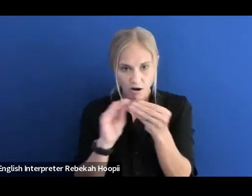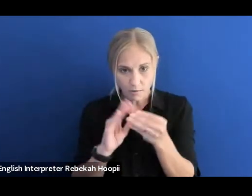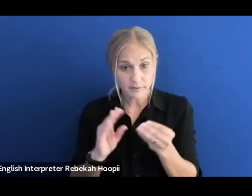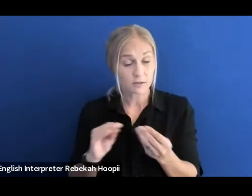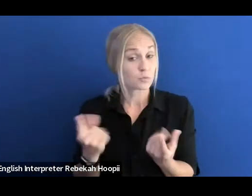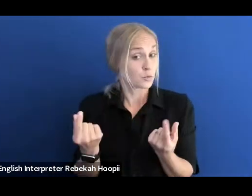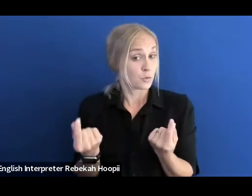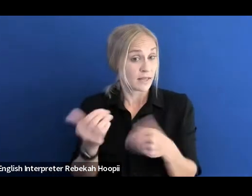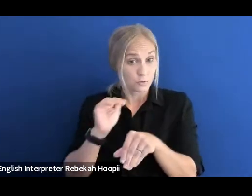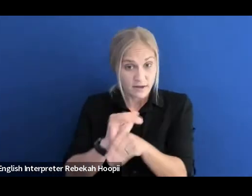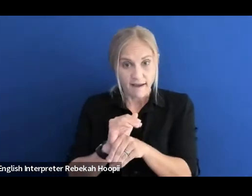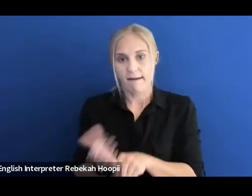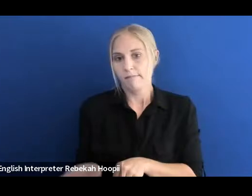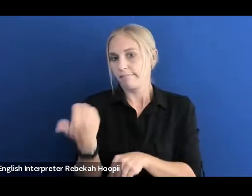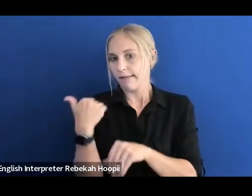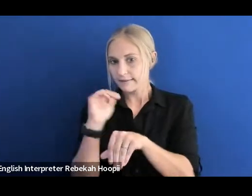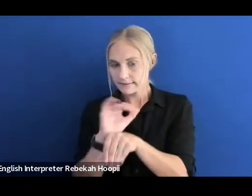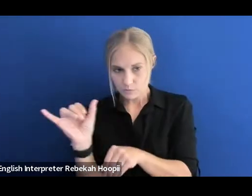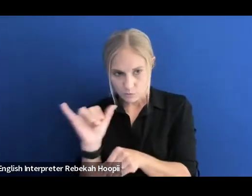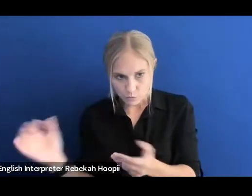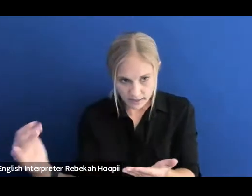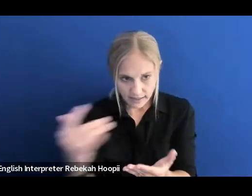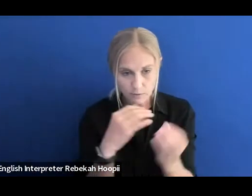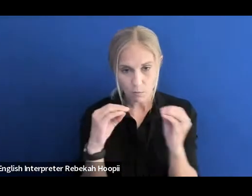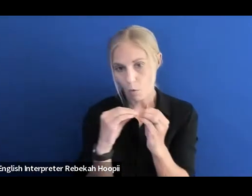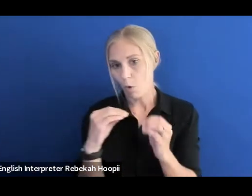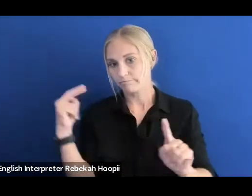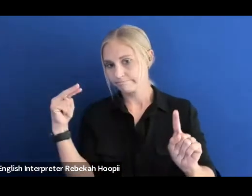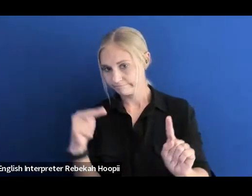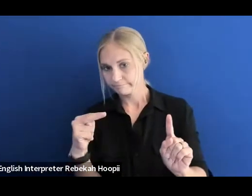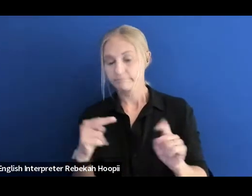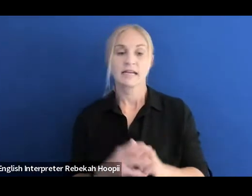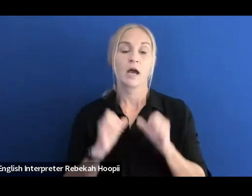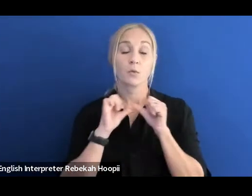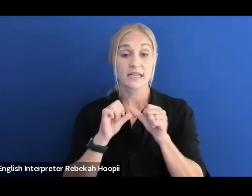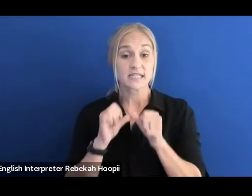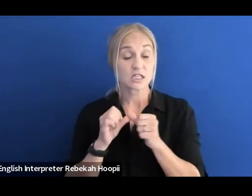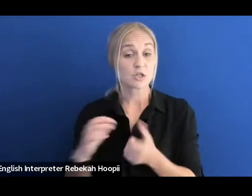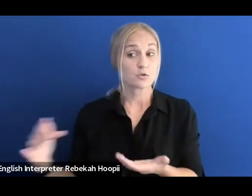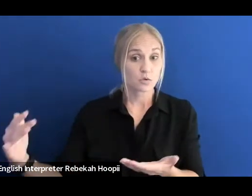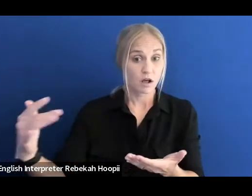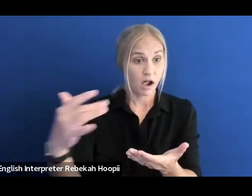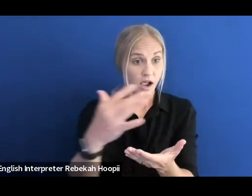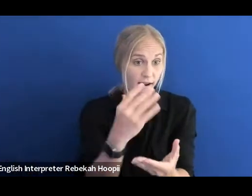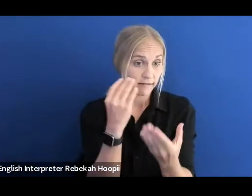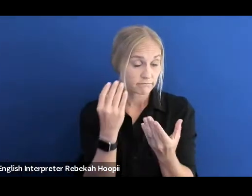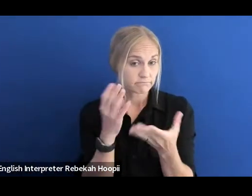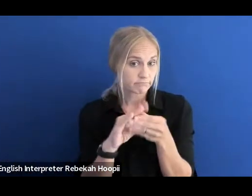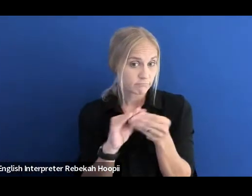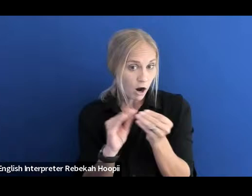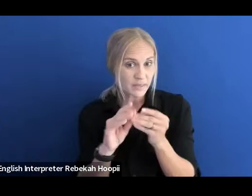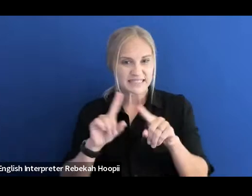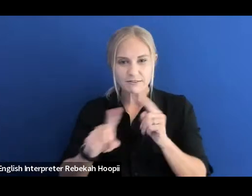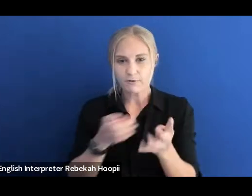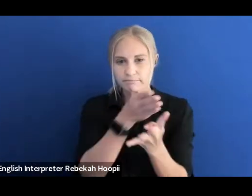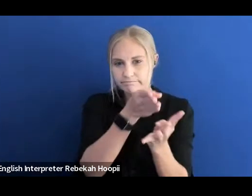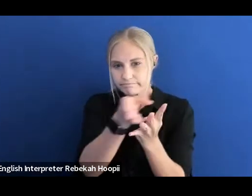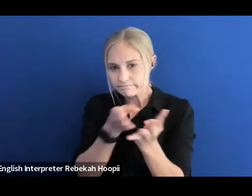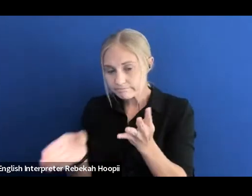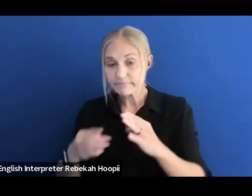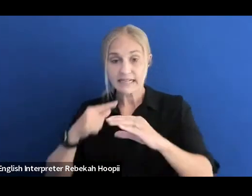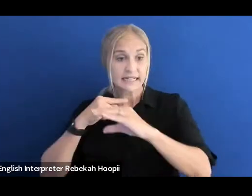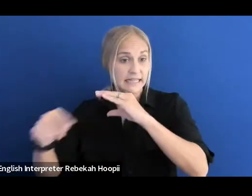tonight. We did that last night in Hilo, and we're gonna continue to collect comments. We'll go through different methods,